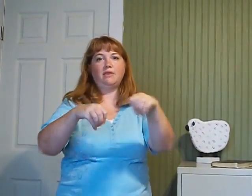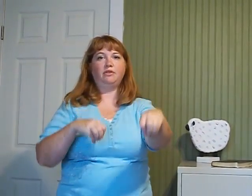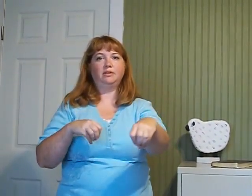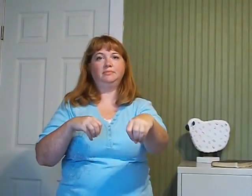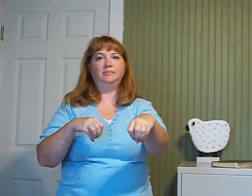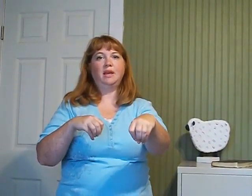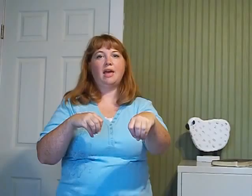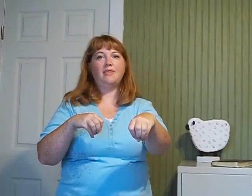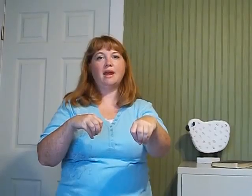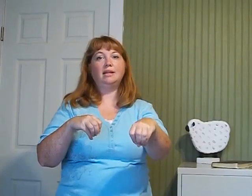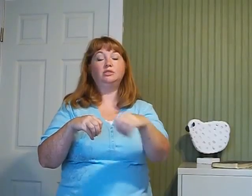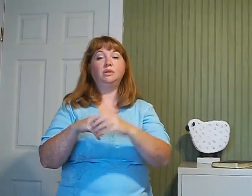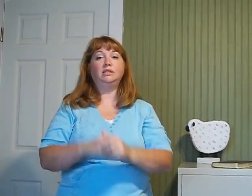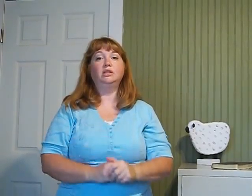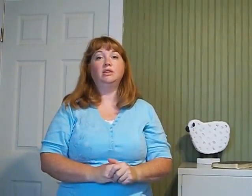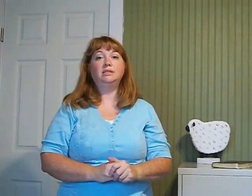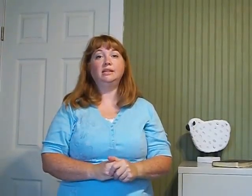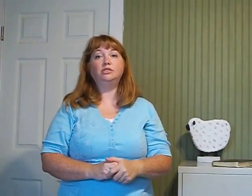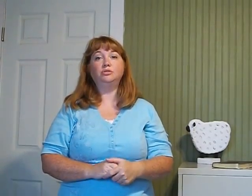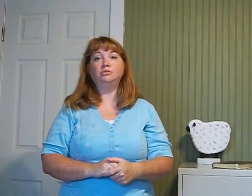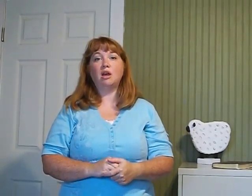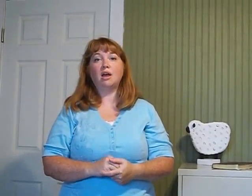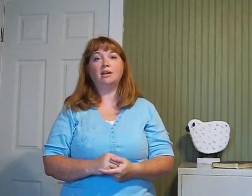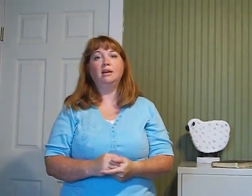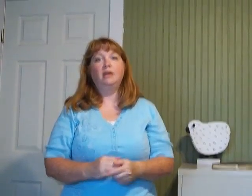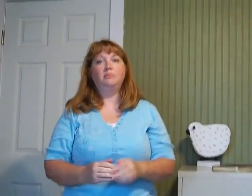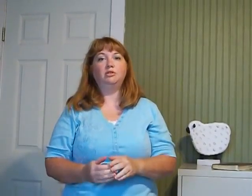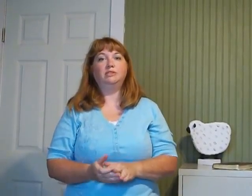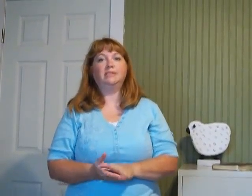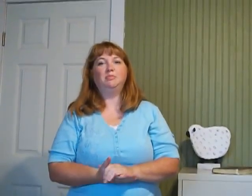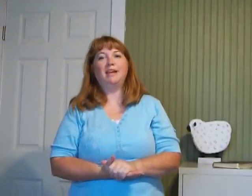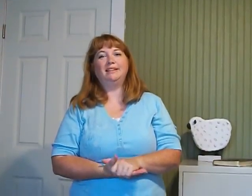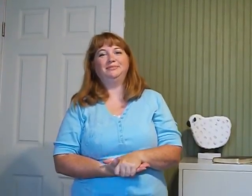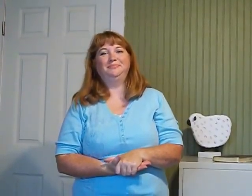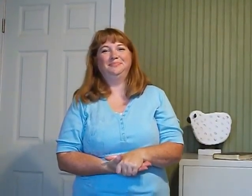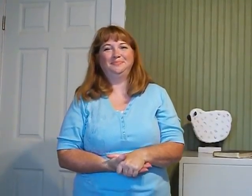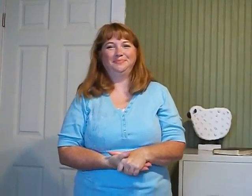same as trading in Africa. And that is weeks 6 through 9, the motions explained.